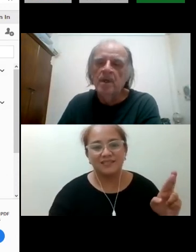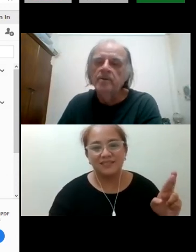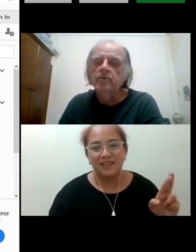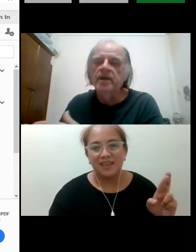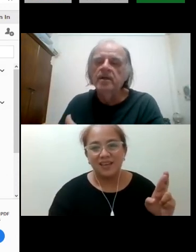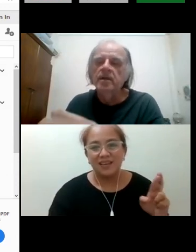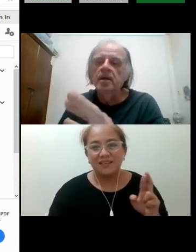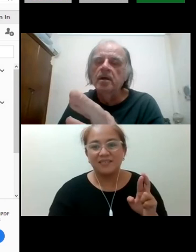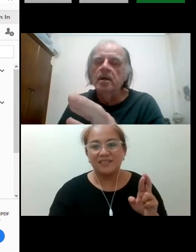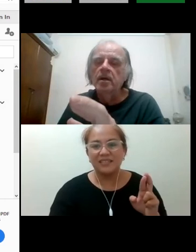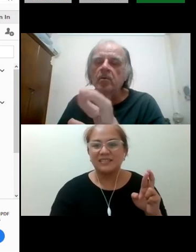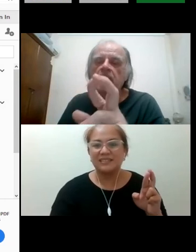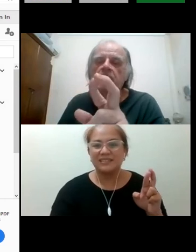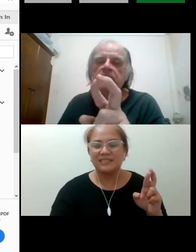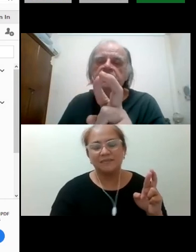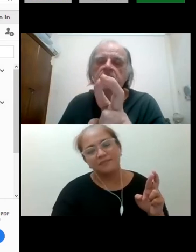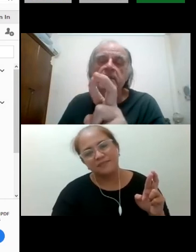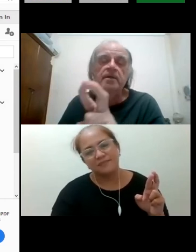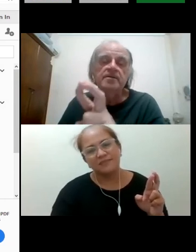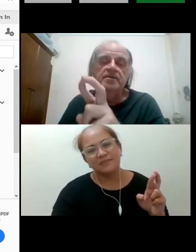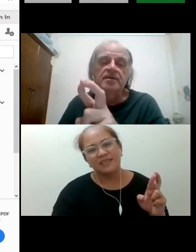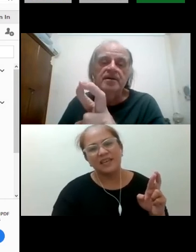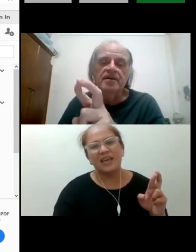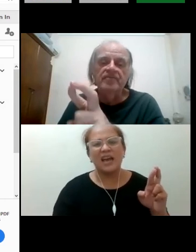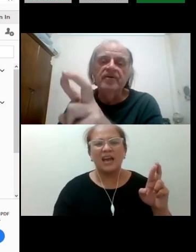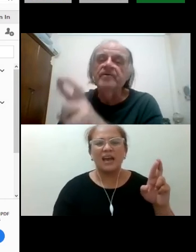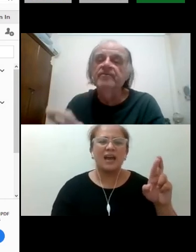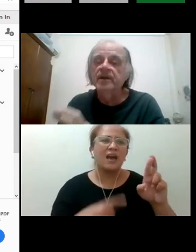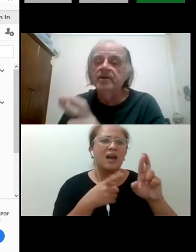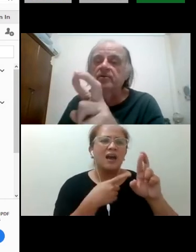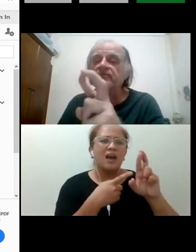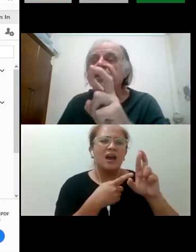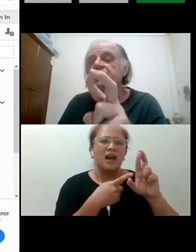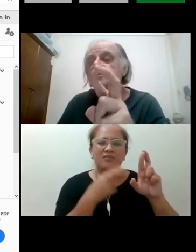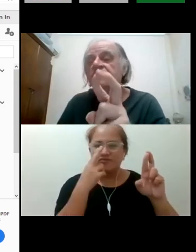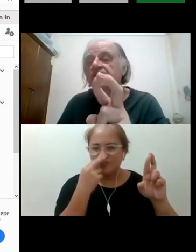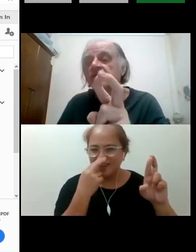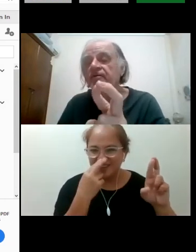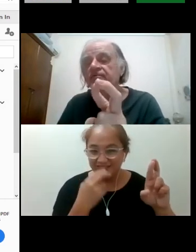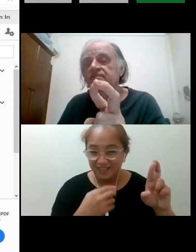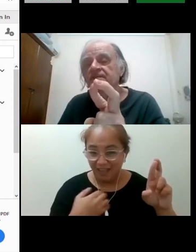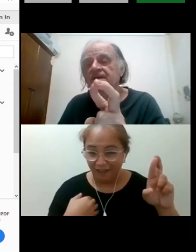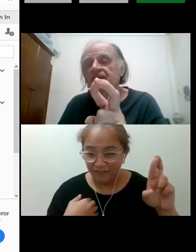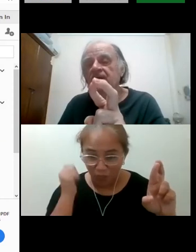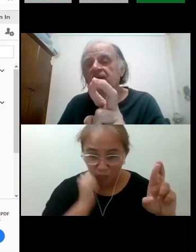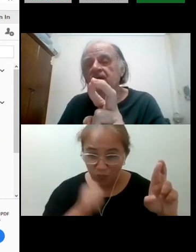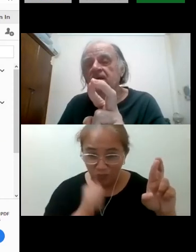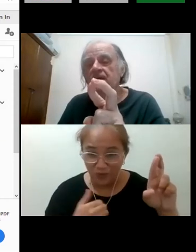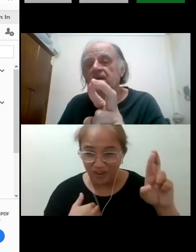What about Yeah, this you sign, can. sir? Well, this one is very funny. You don't find this one very often.